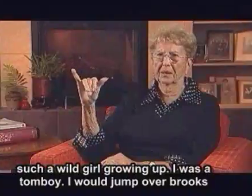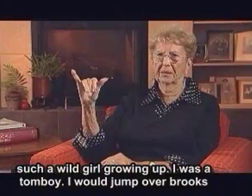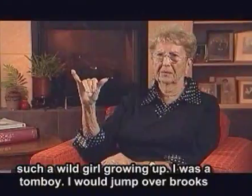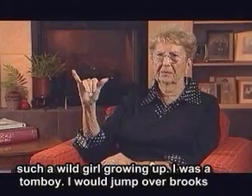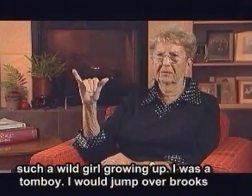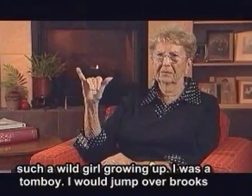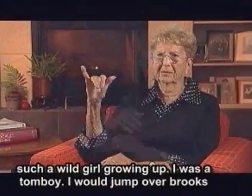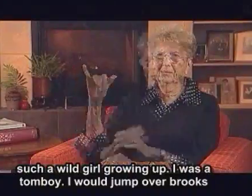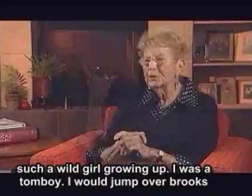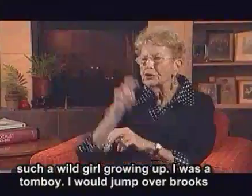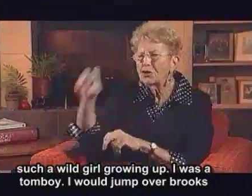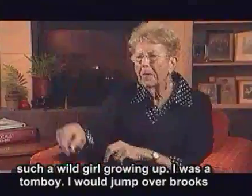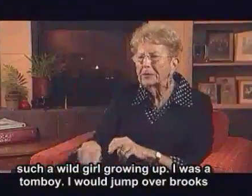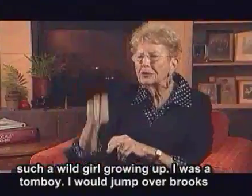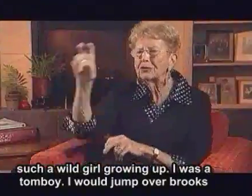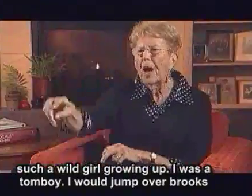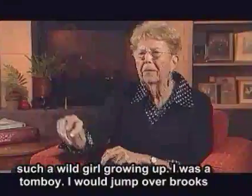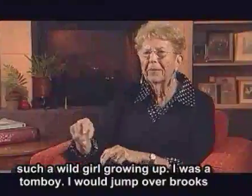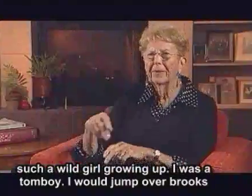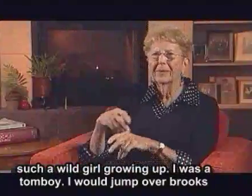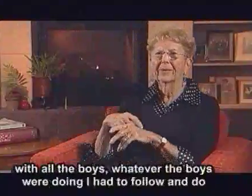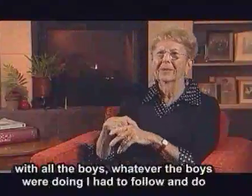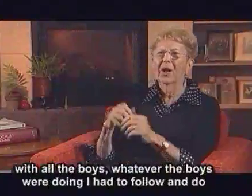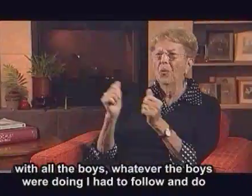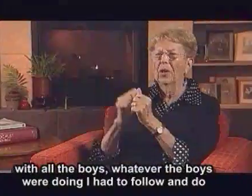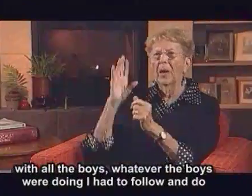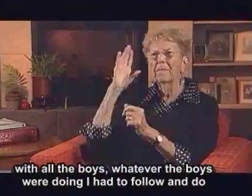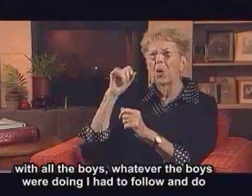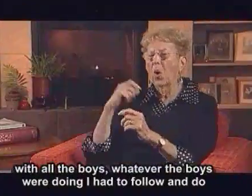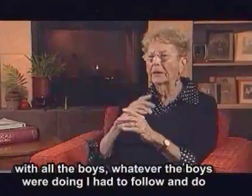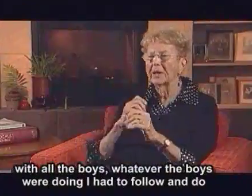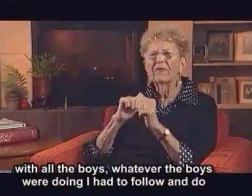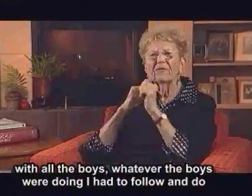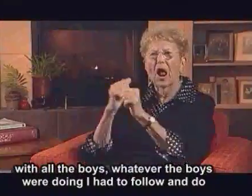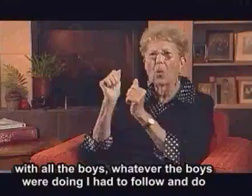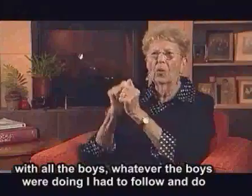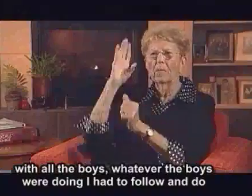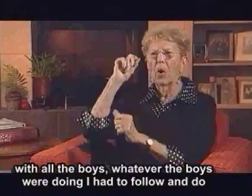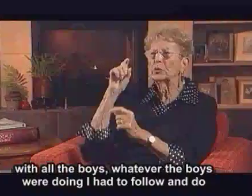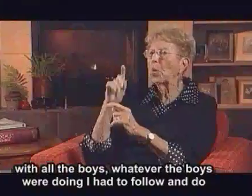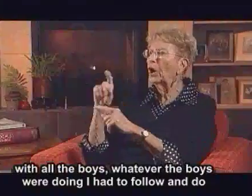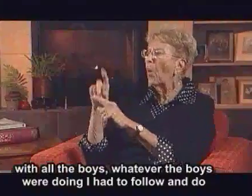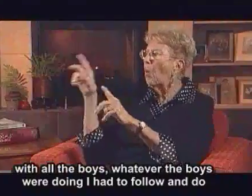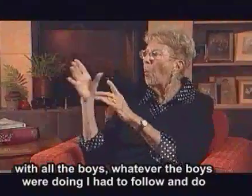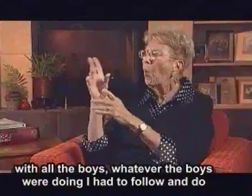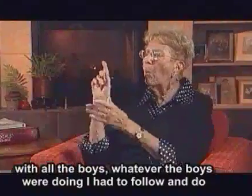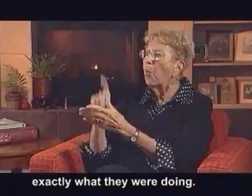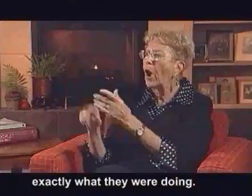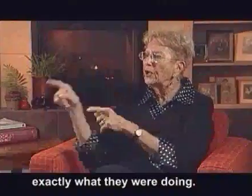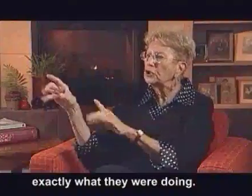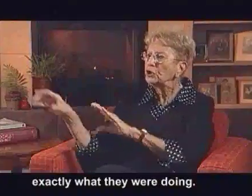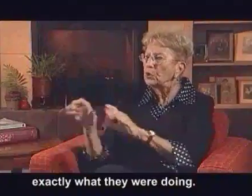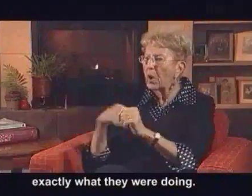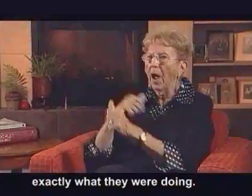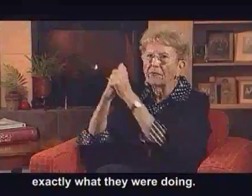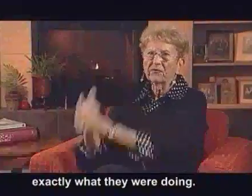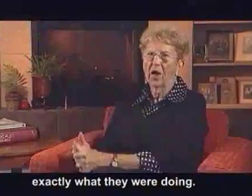tomboy. I would jump over brooks with all the boys. Whatever the boys were doing, I had to follow and do exactly what they were